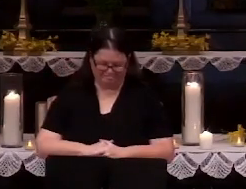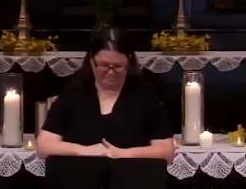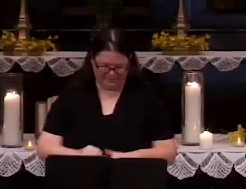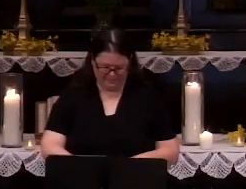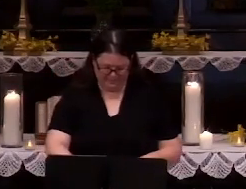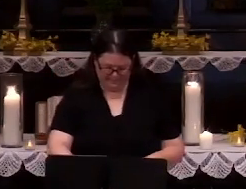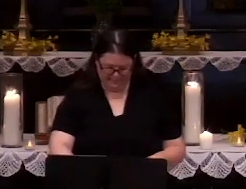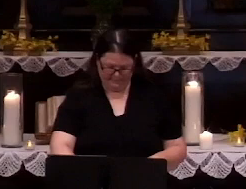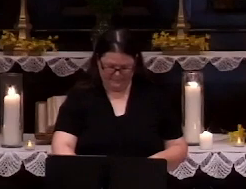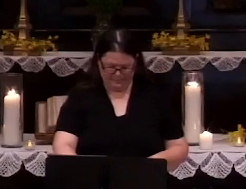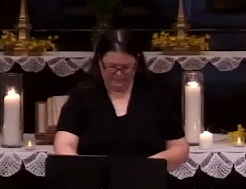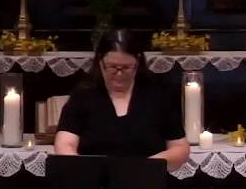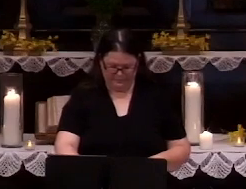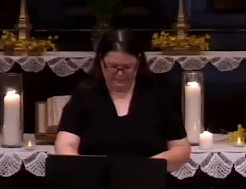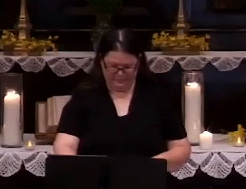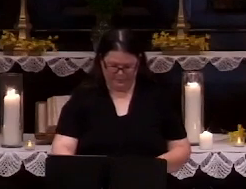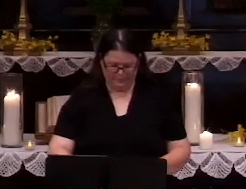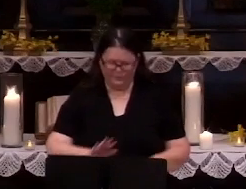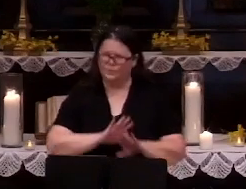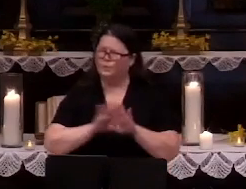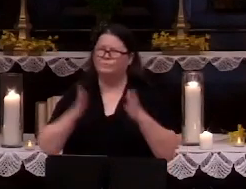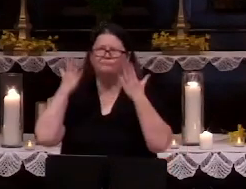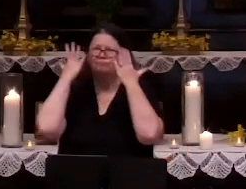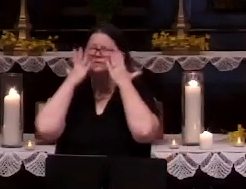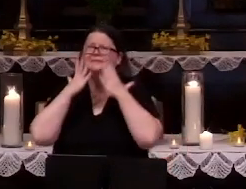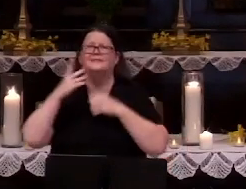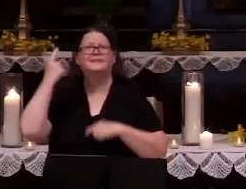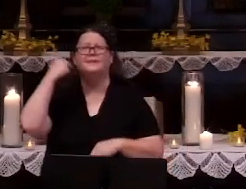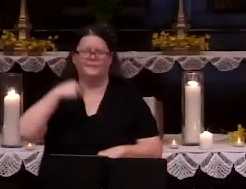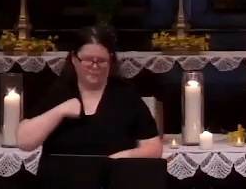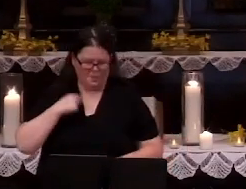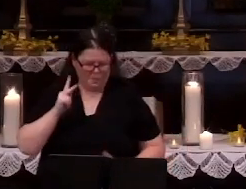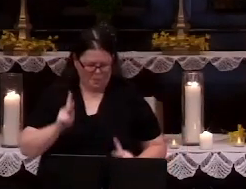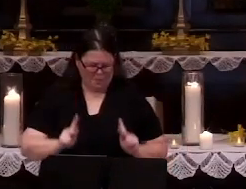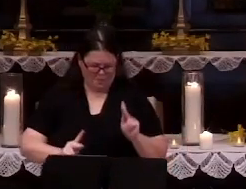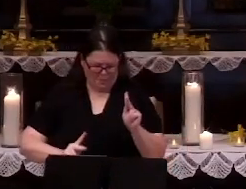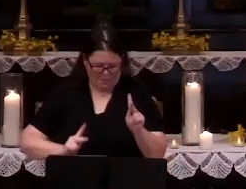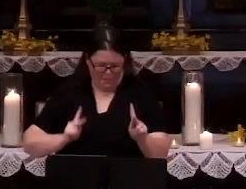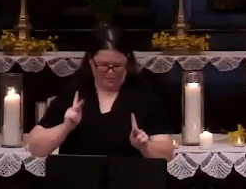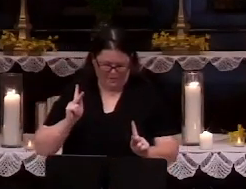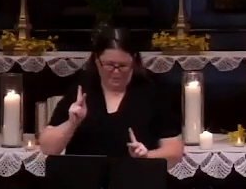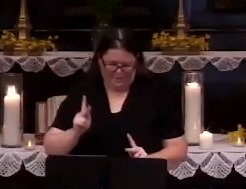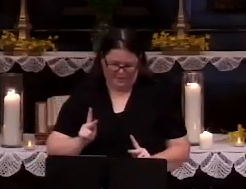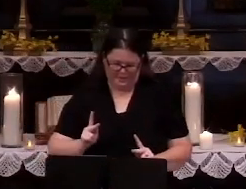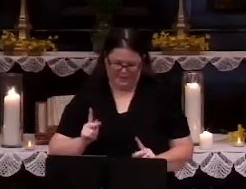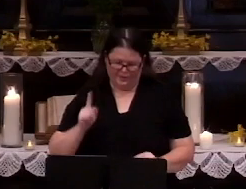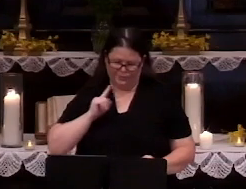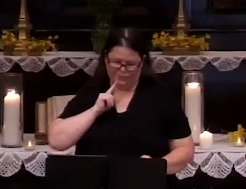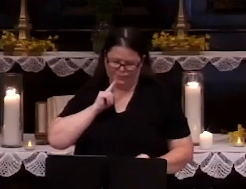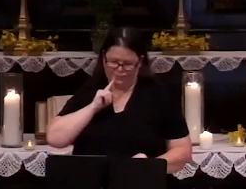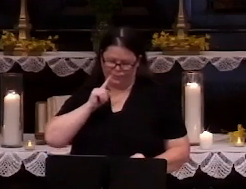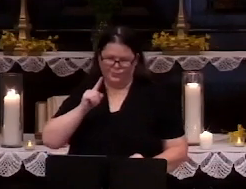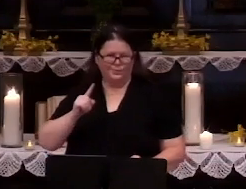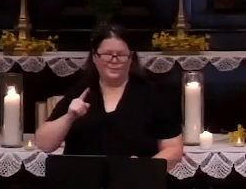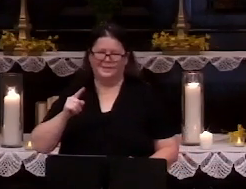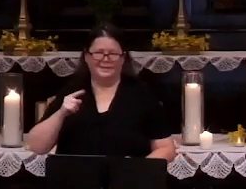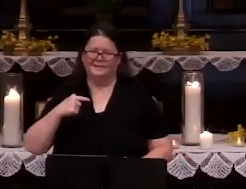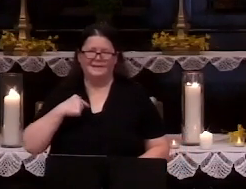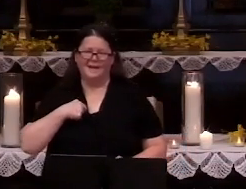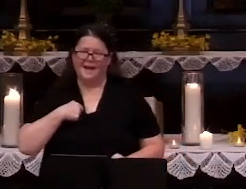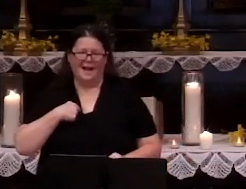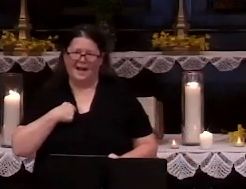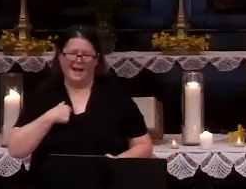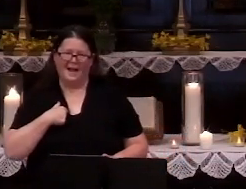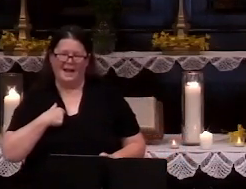Don't cry for me, Argentina. The truth is I never left